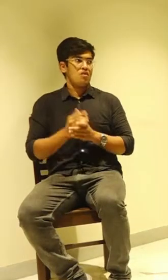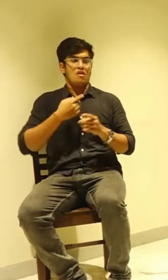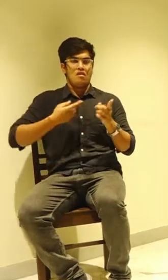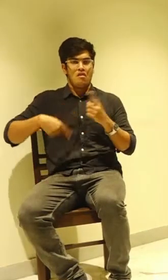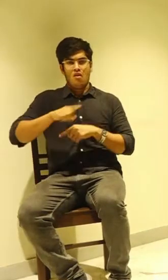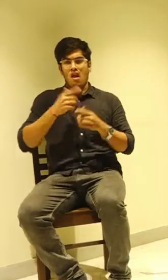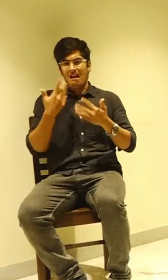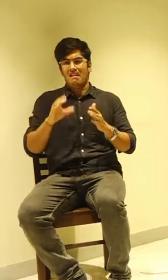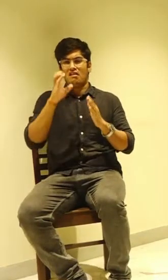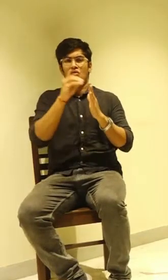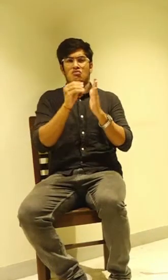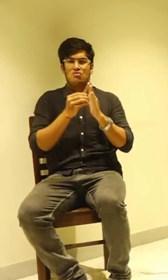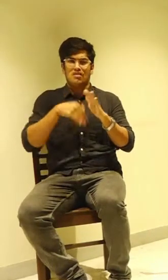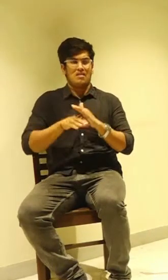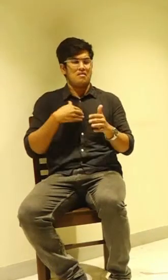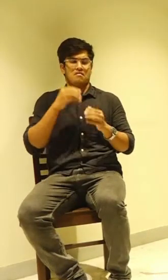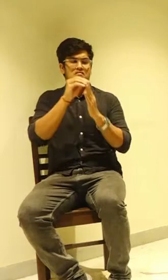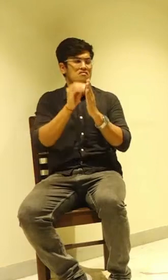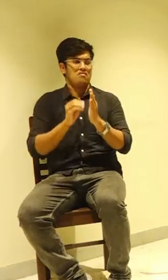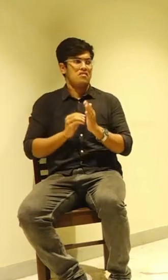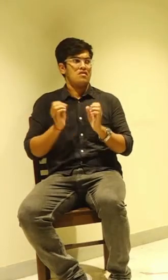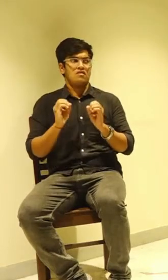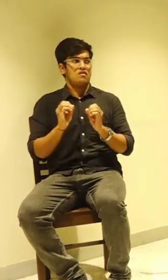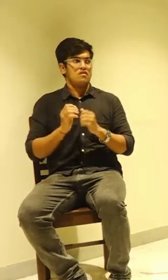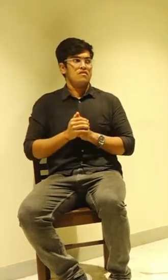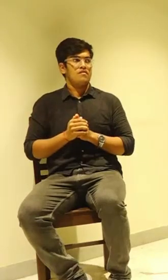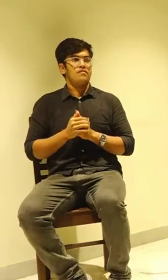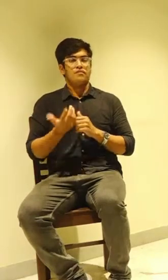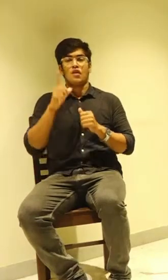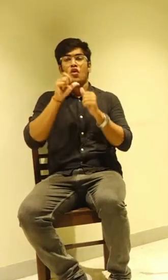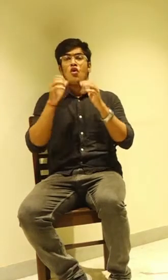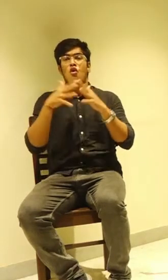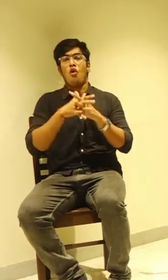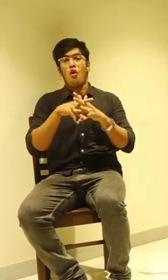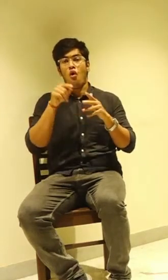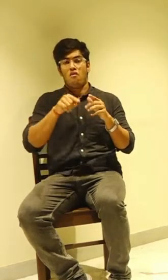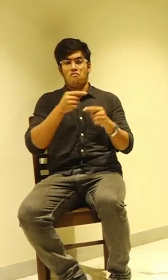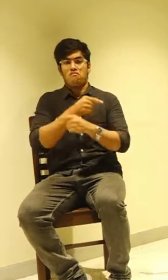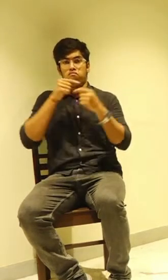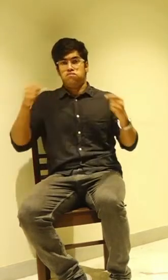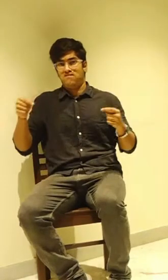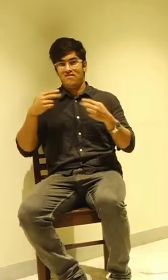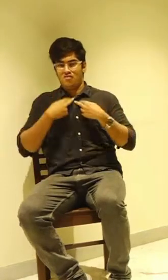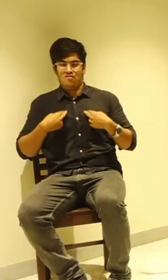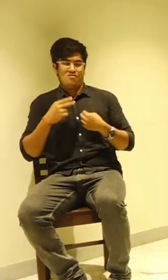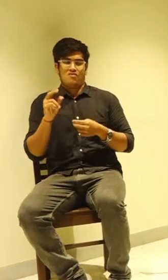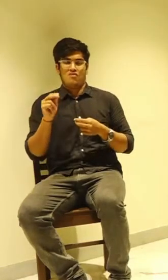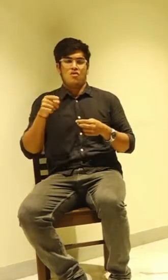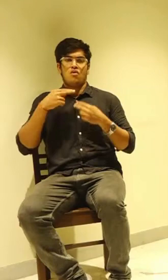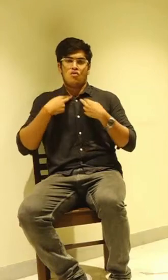constitution where laws are immune from judicial review. You can have conditions, but you cannot immunize laws from judicial